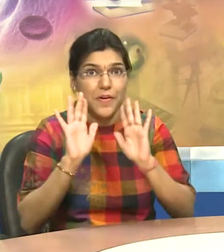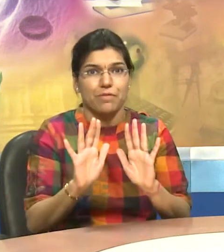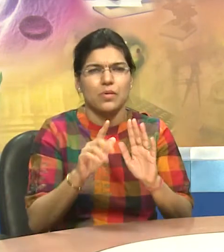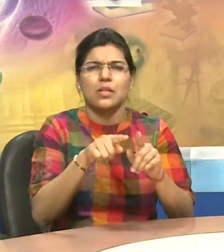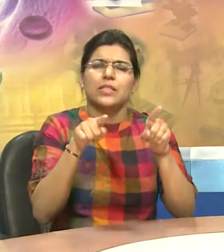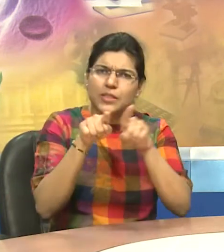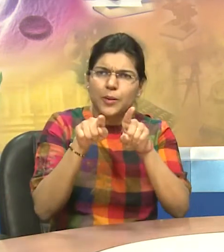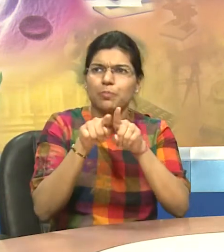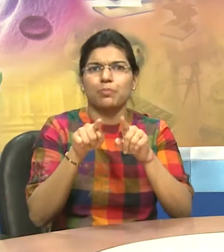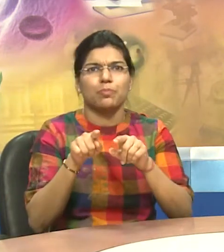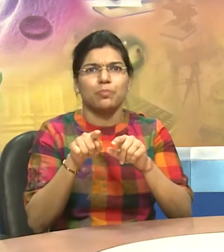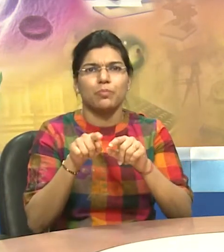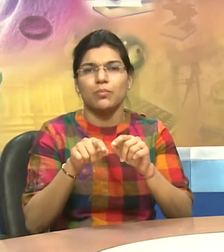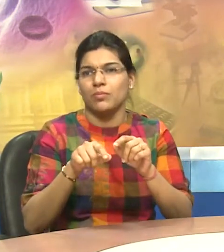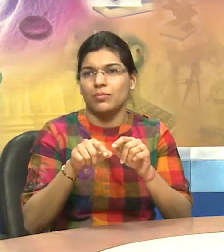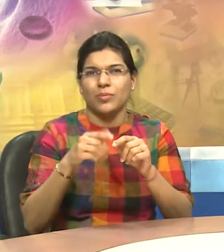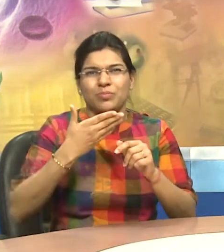Noise pollute our environment.